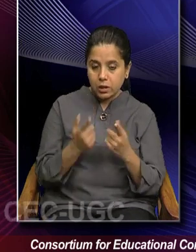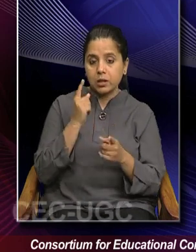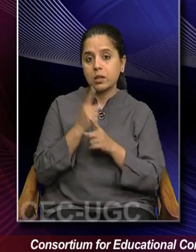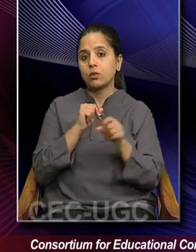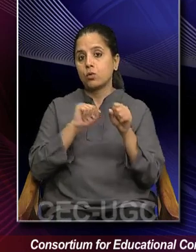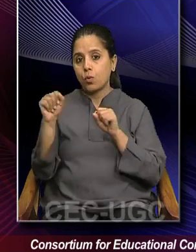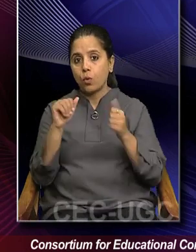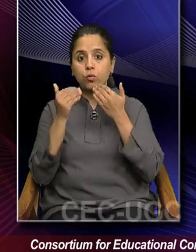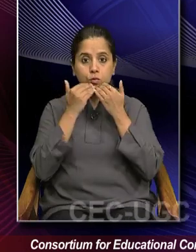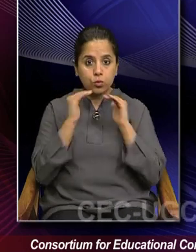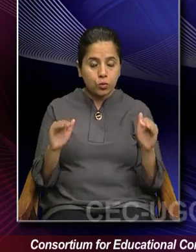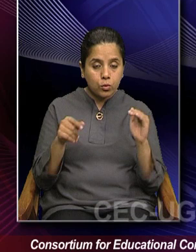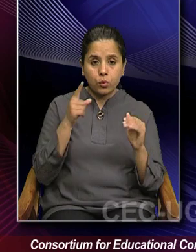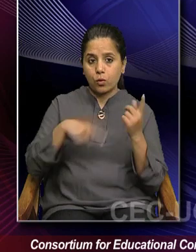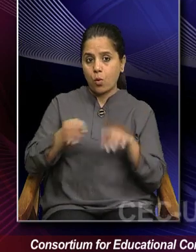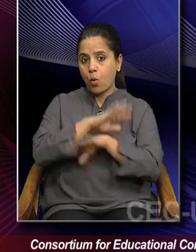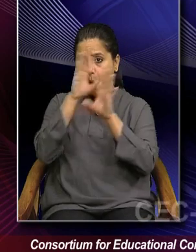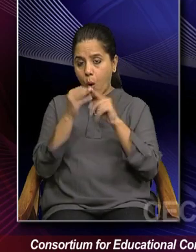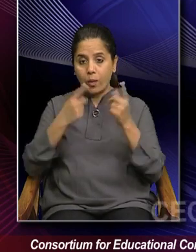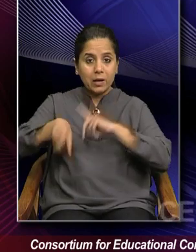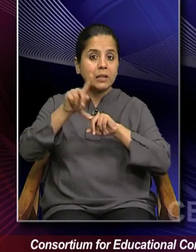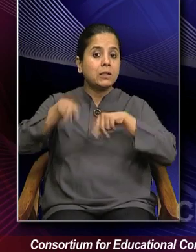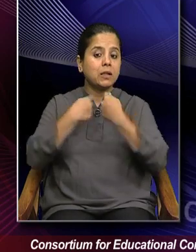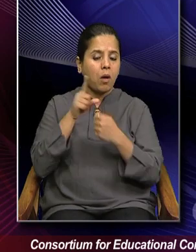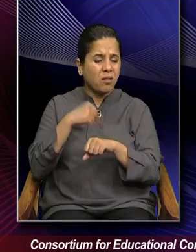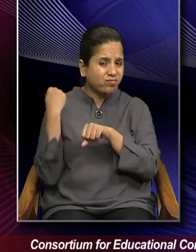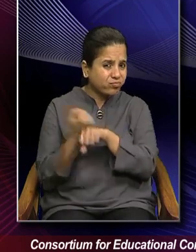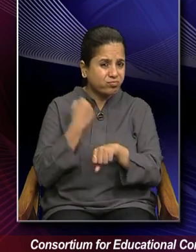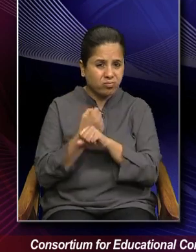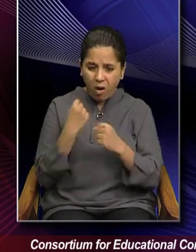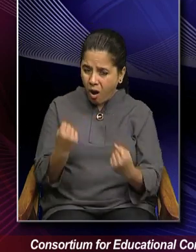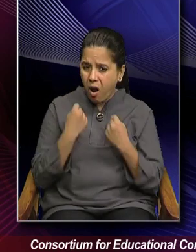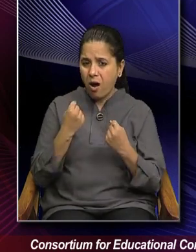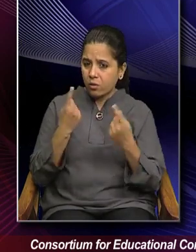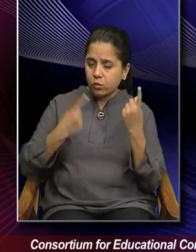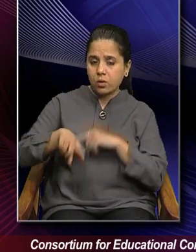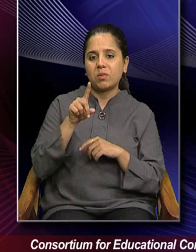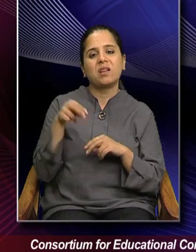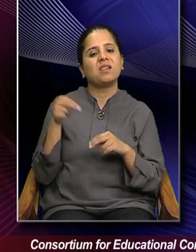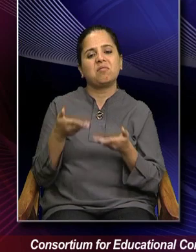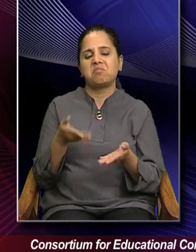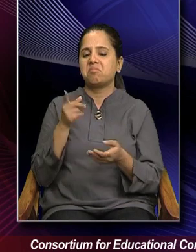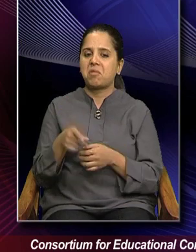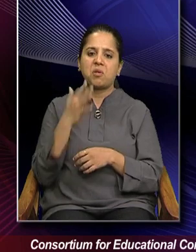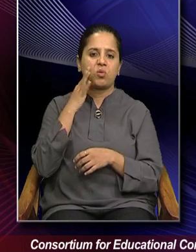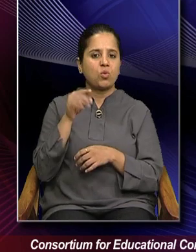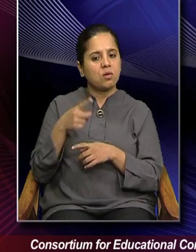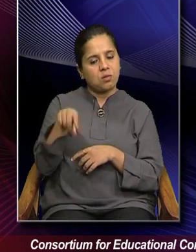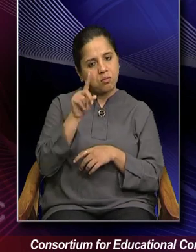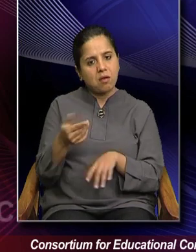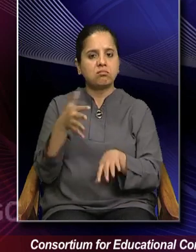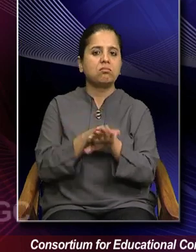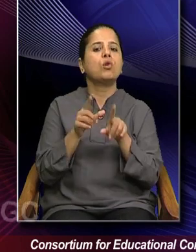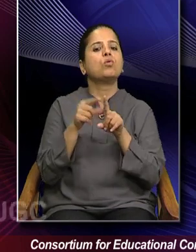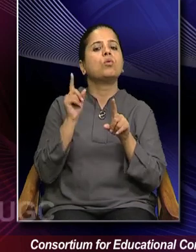teachers, students. Entire team has to work very hard, but this is the need of today and has to be